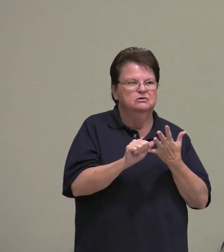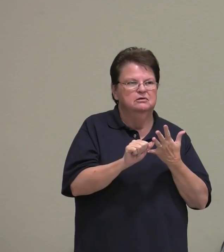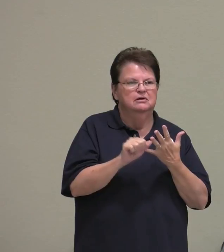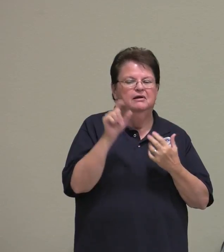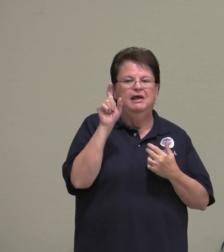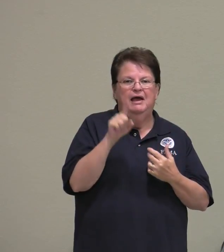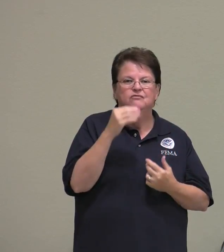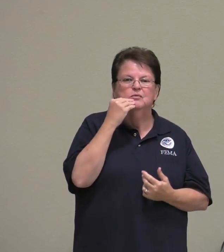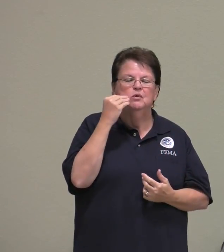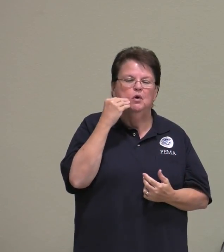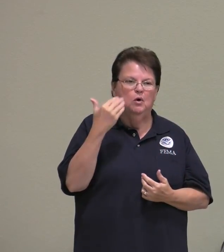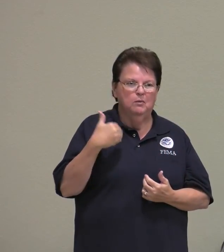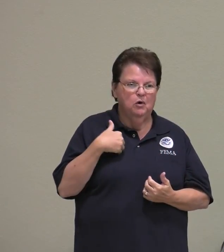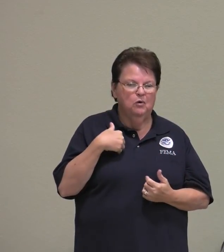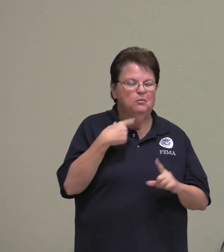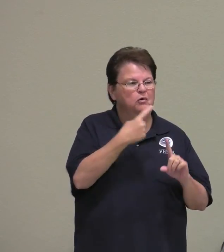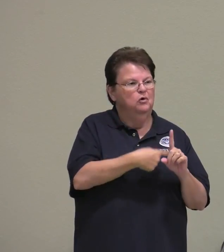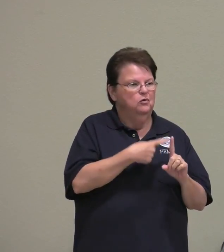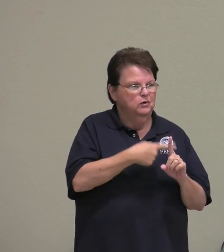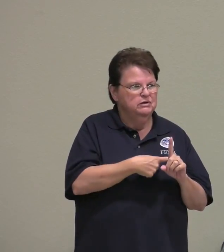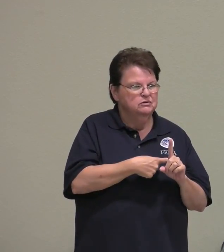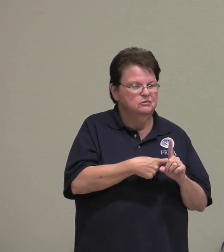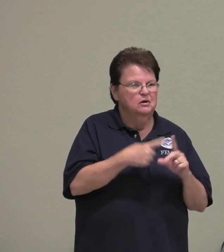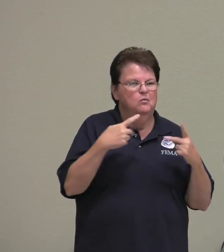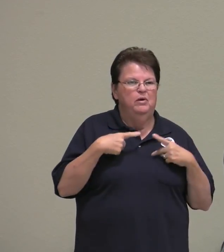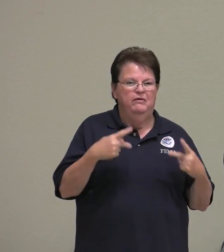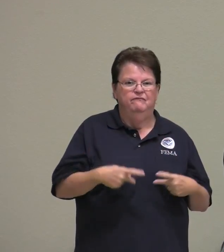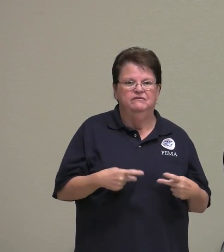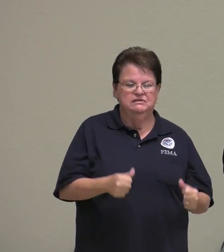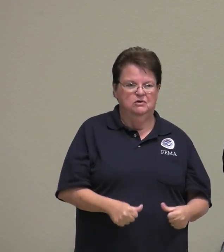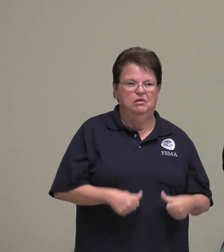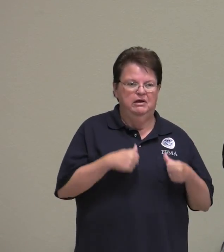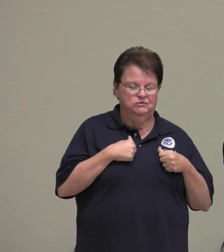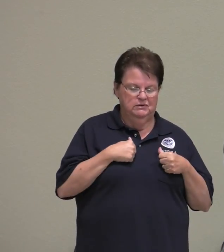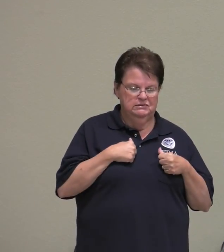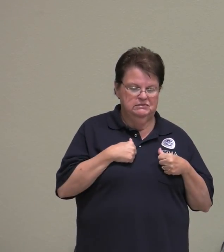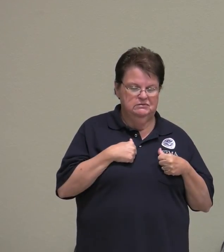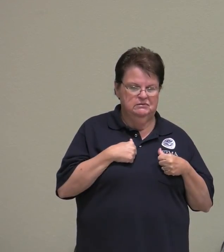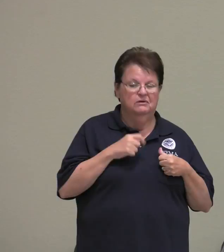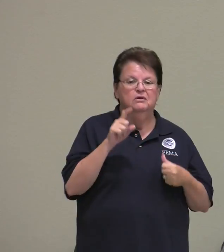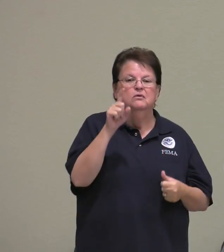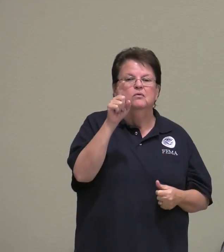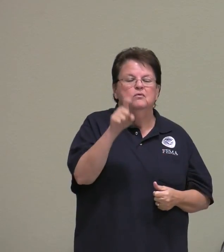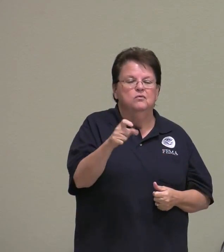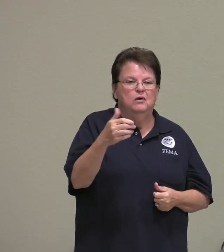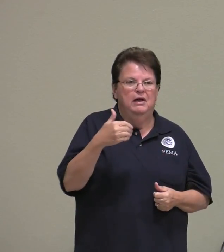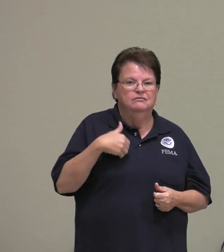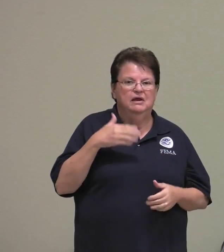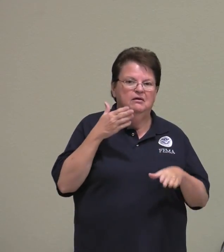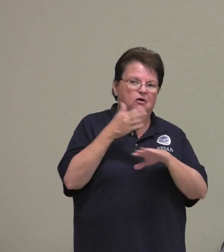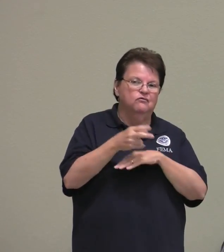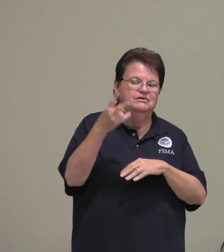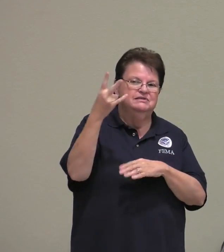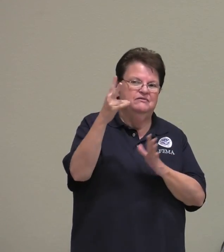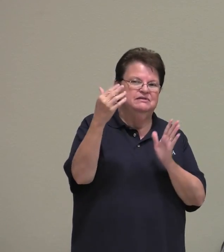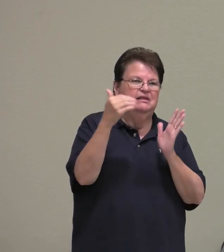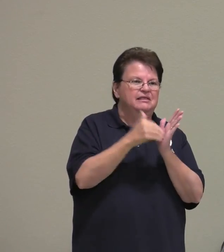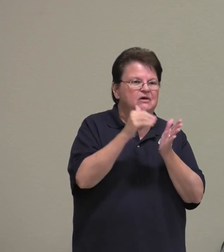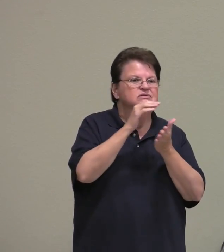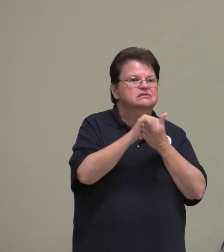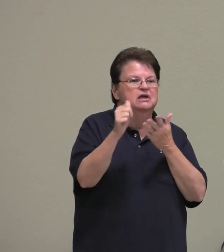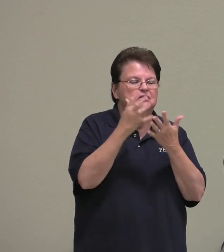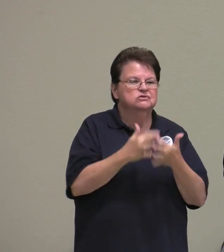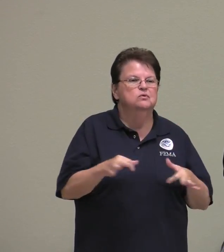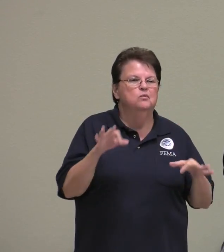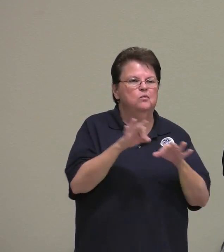have to have been a homeowner or a renter with a physical address. You have to have over $17,000 worth